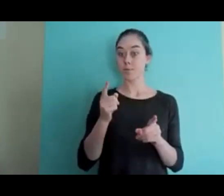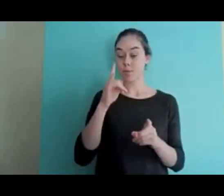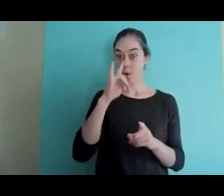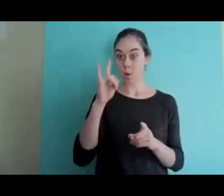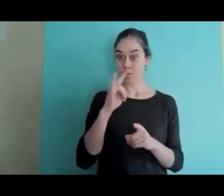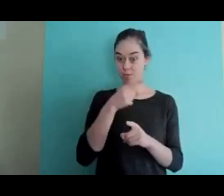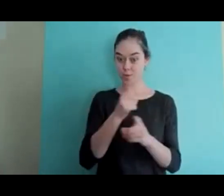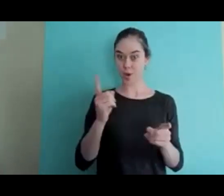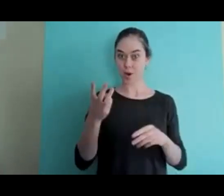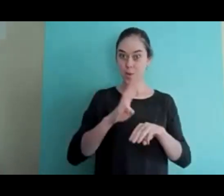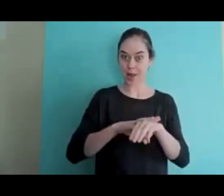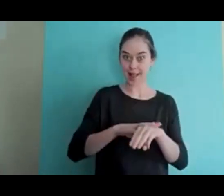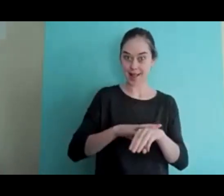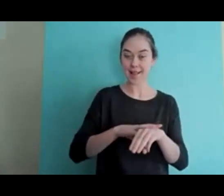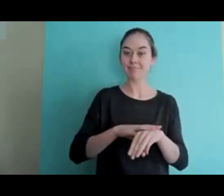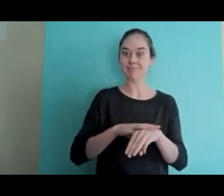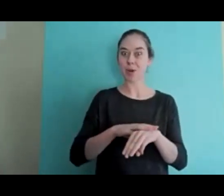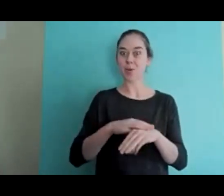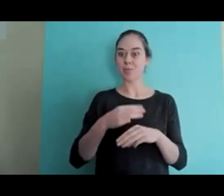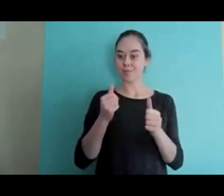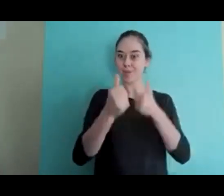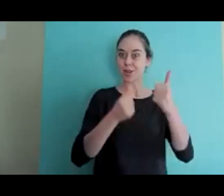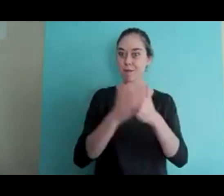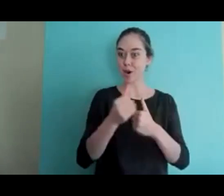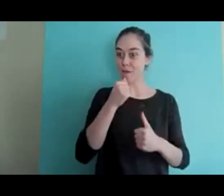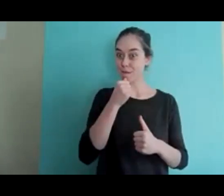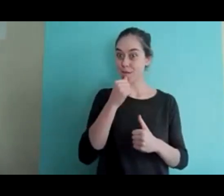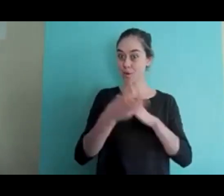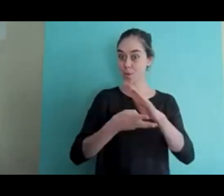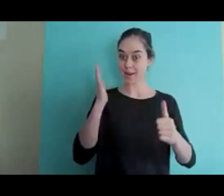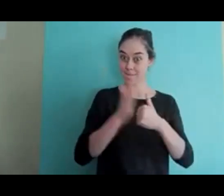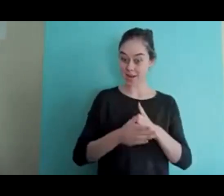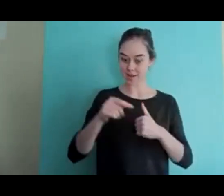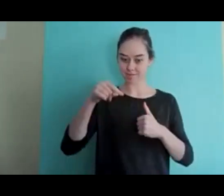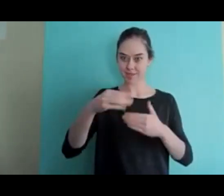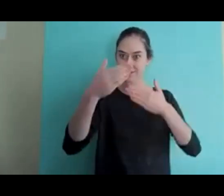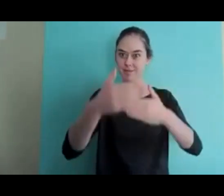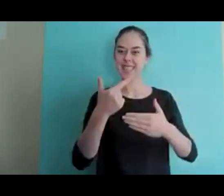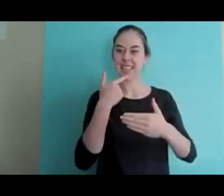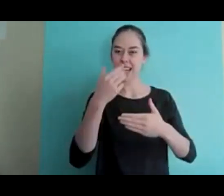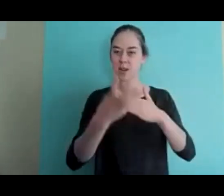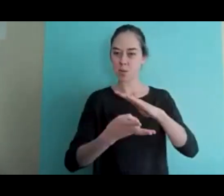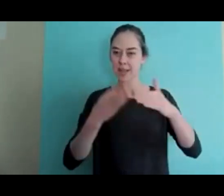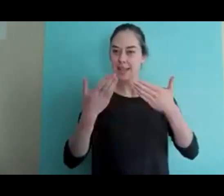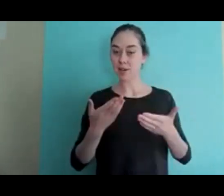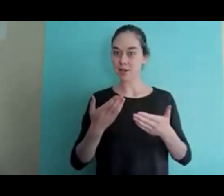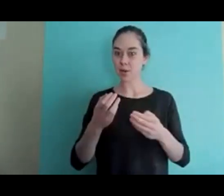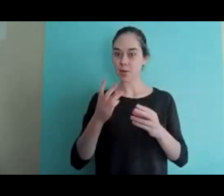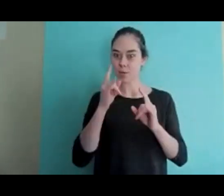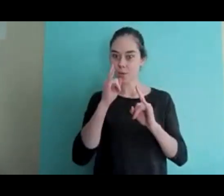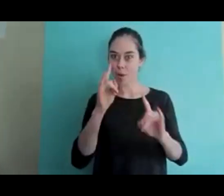This is the beginning of week two. Let's continue with the same effort, the same